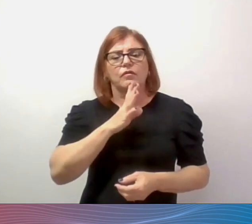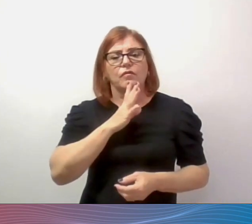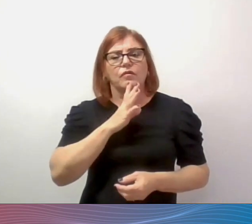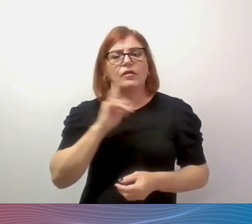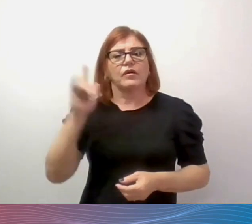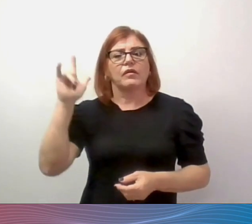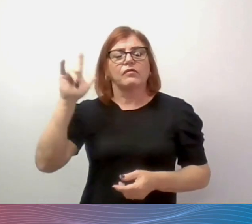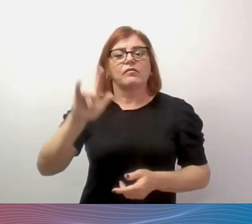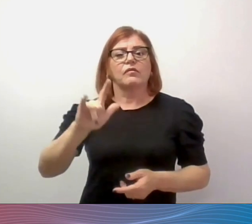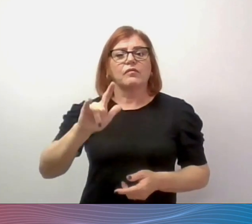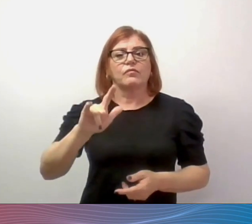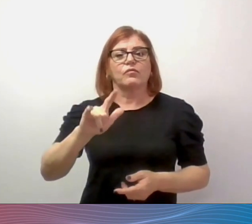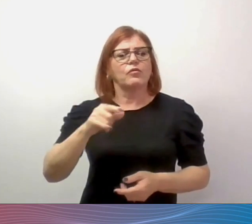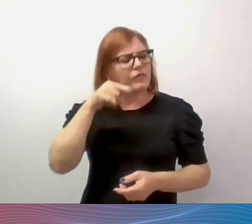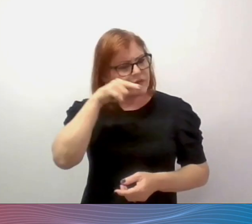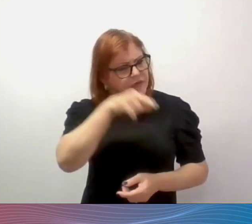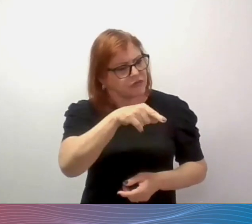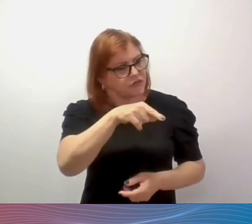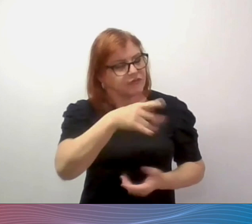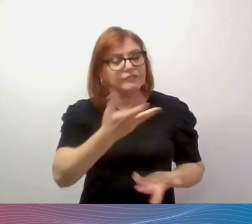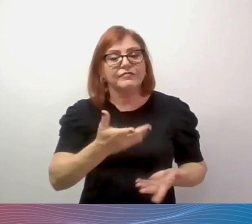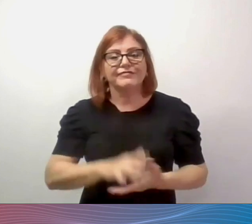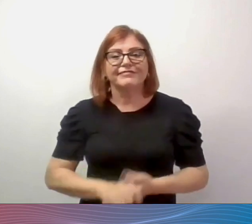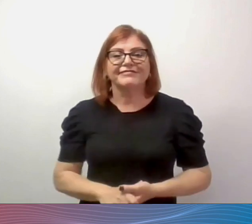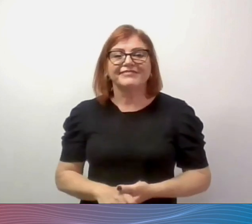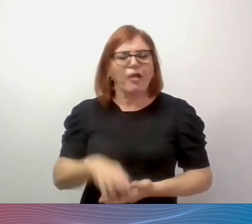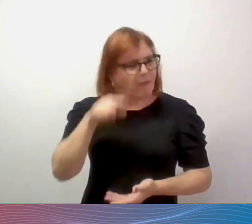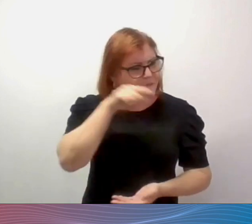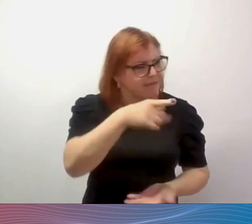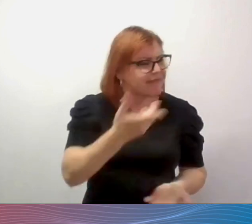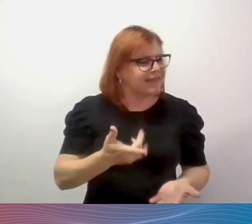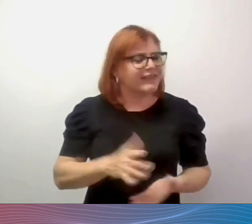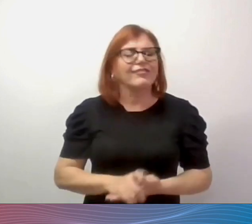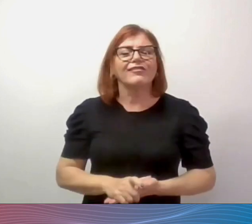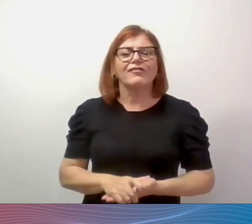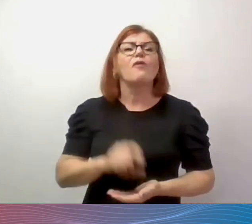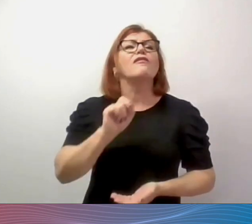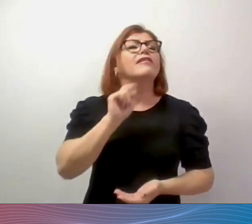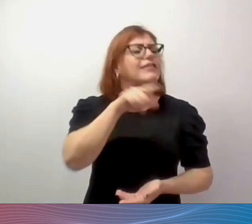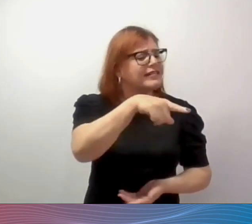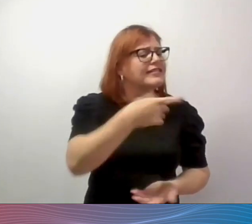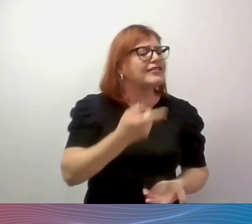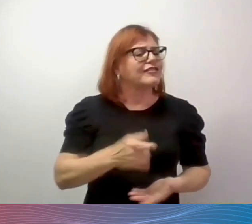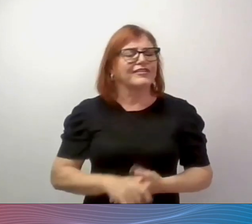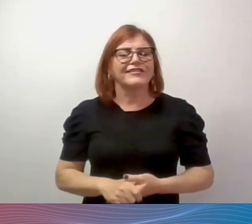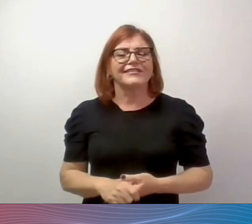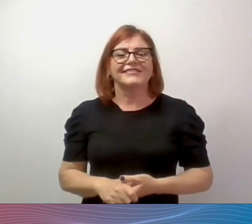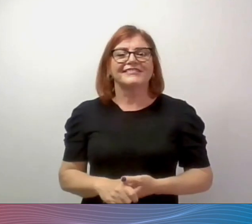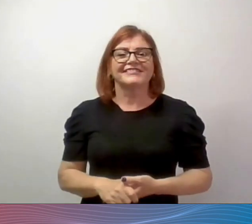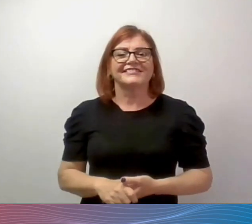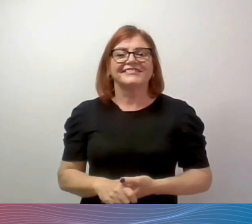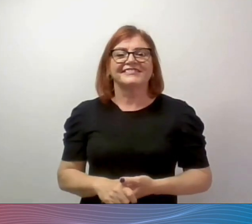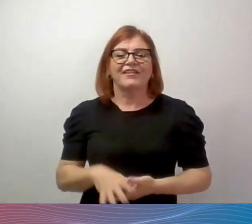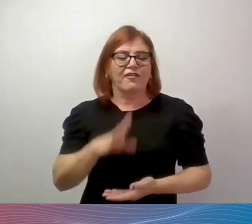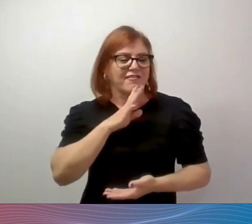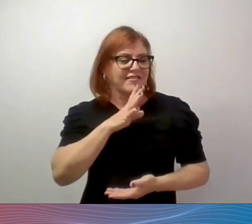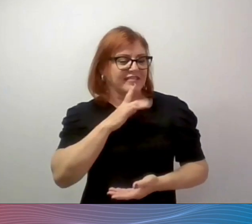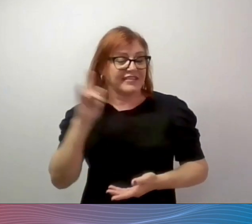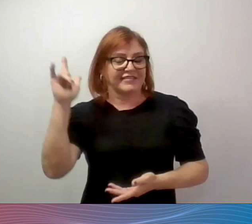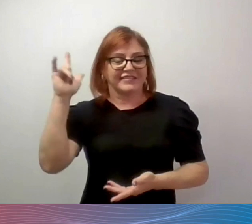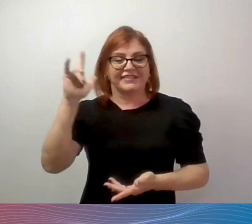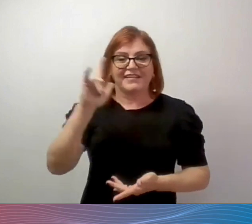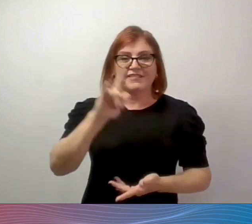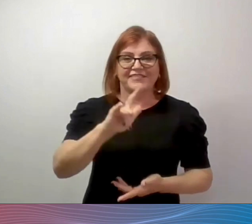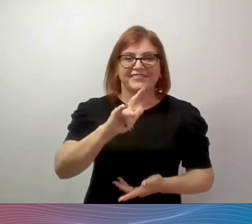this. Nisto. In this. Nisto conhecemos o amor. By this we know love. Que Cristo deu a